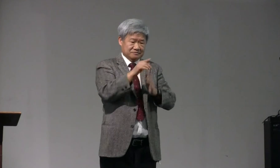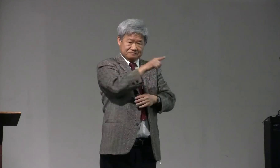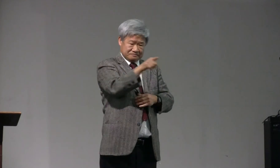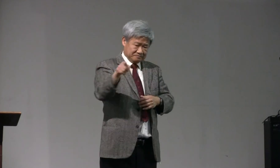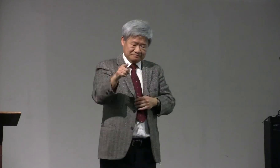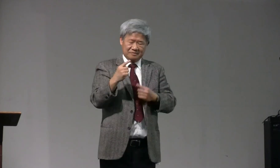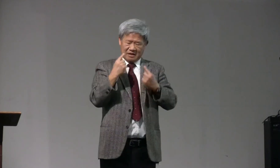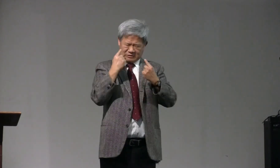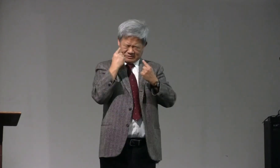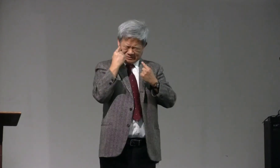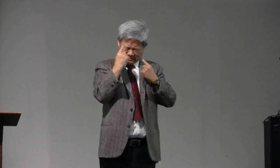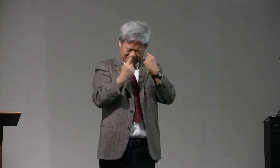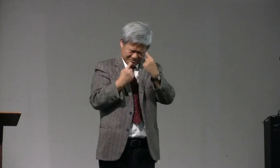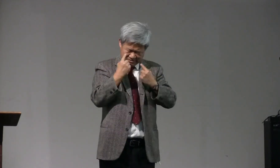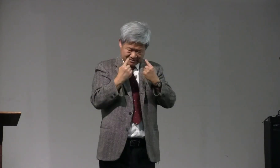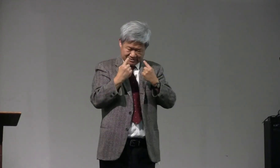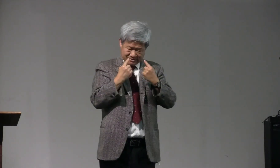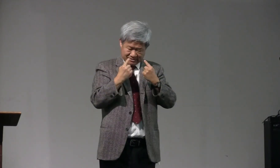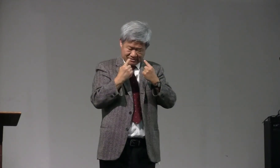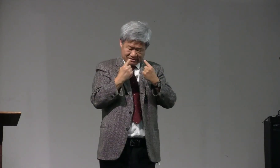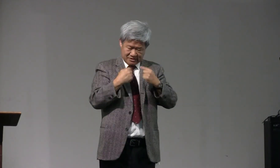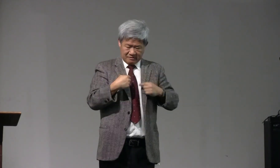And I'm going to ask you to think about